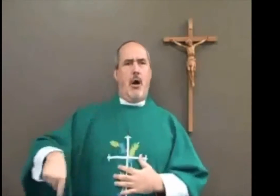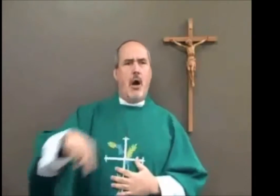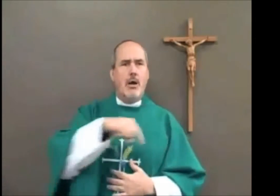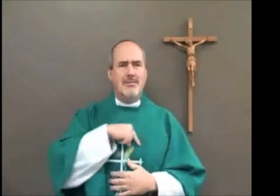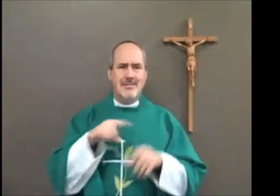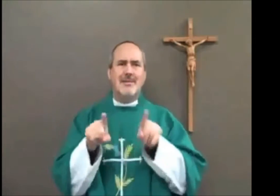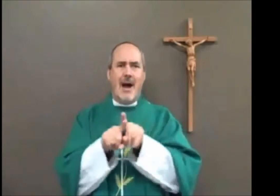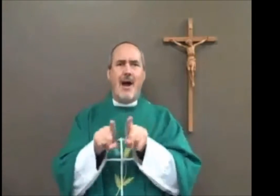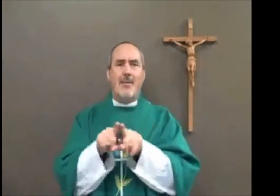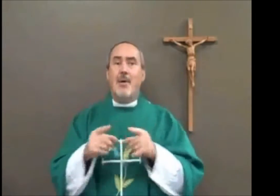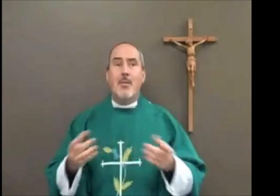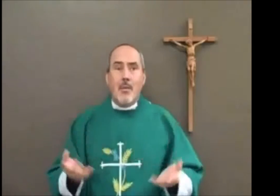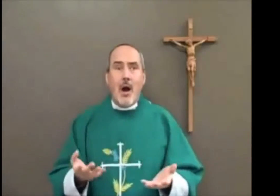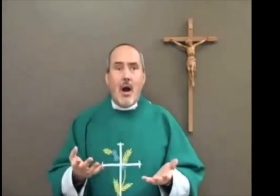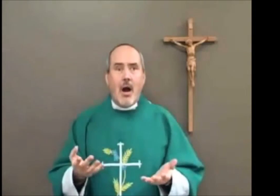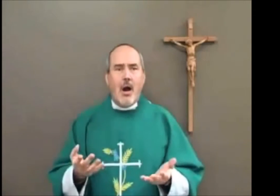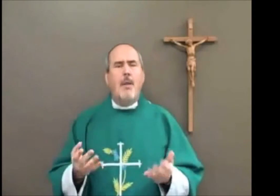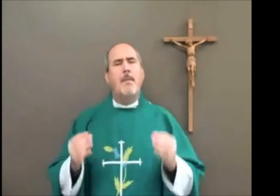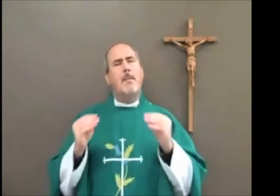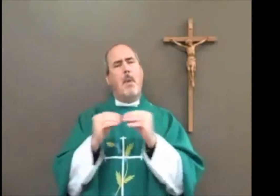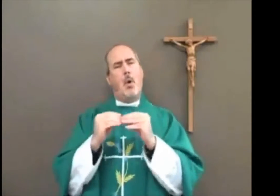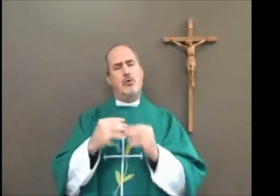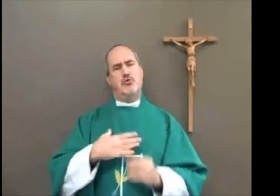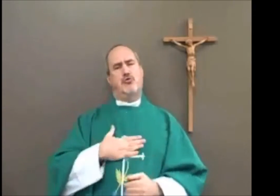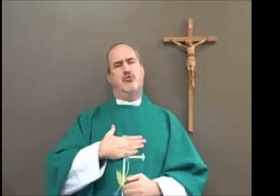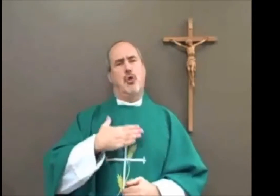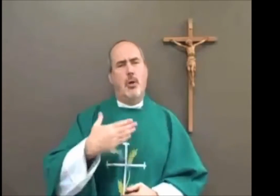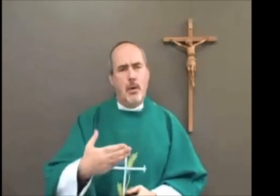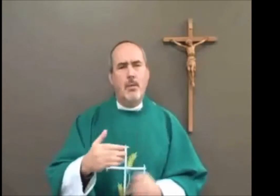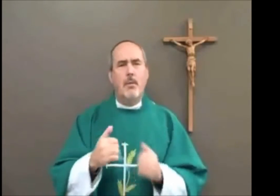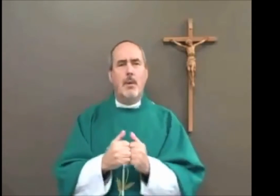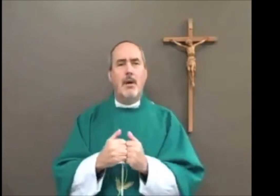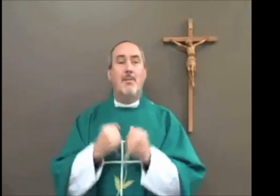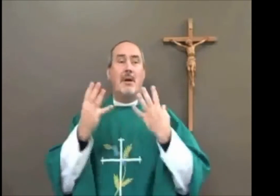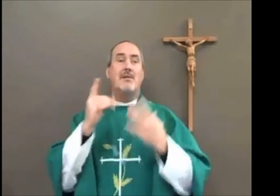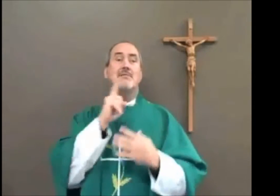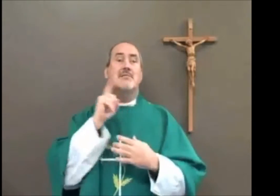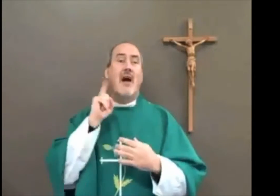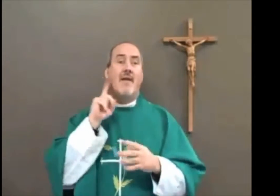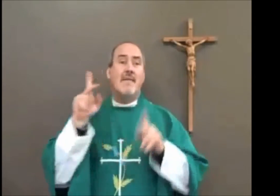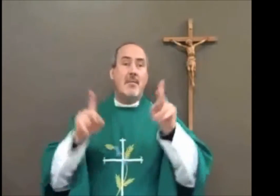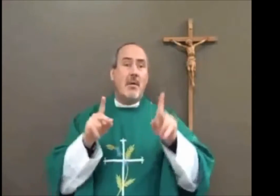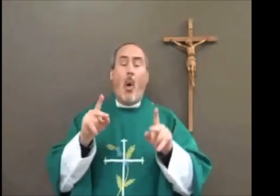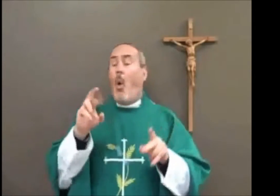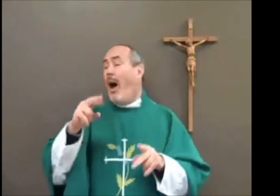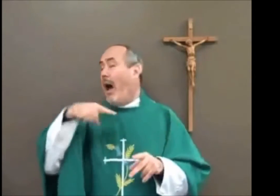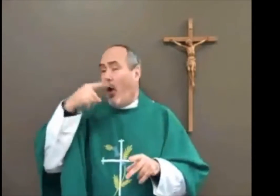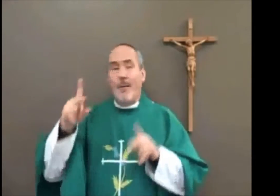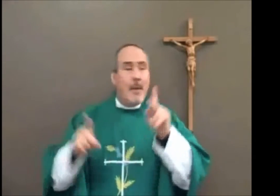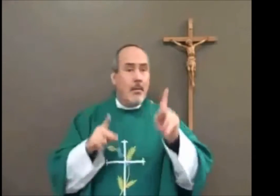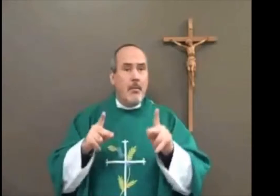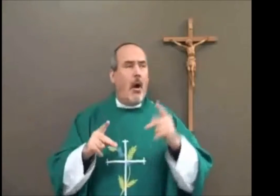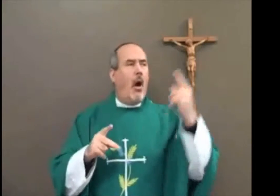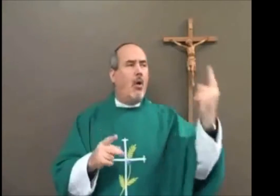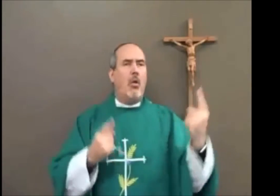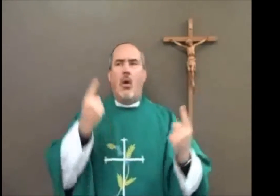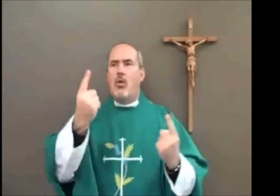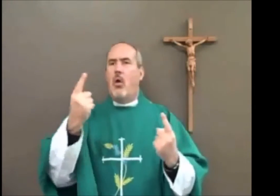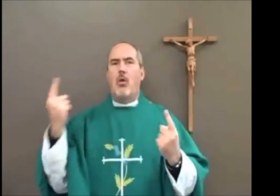And I think it's possible that today's gospel inspires us to be more willing and welcoming